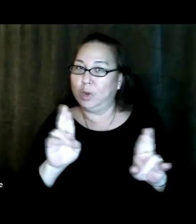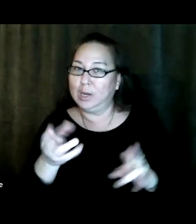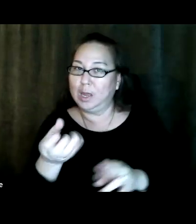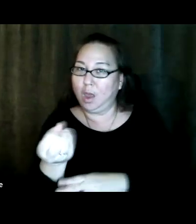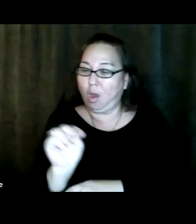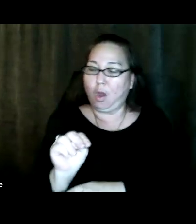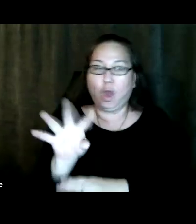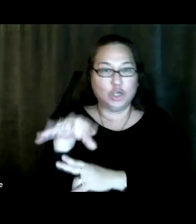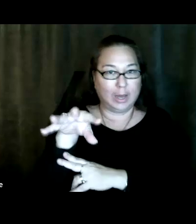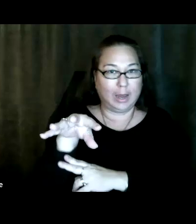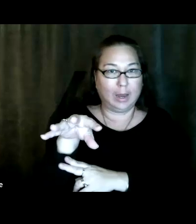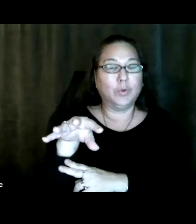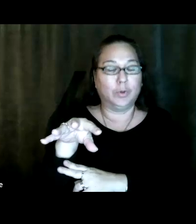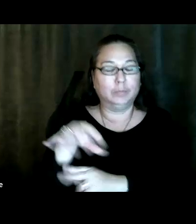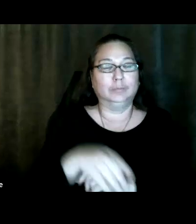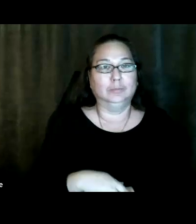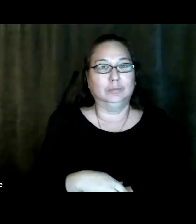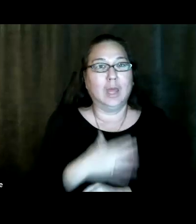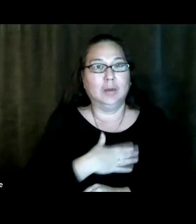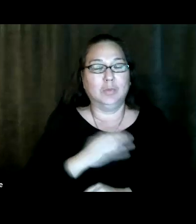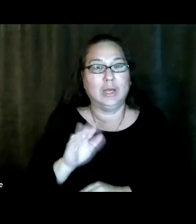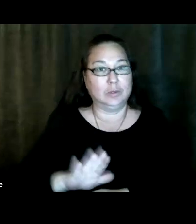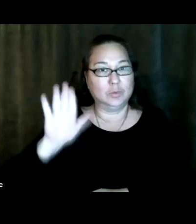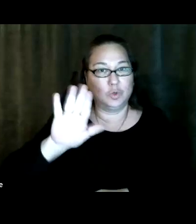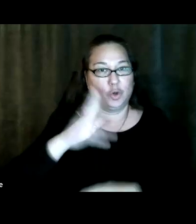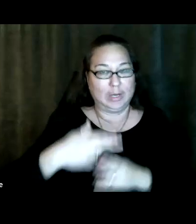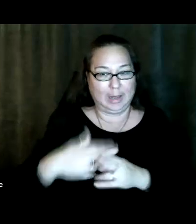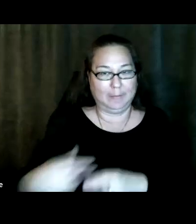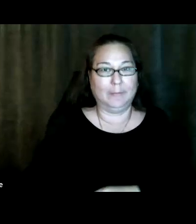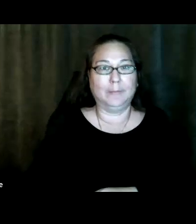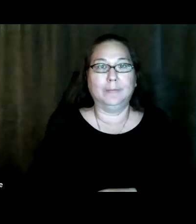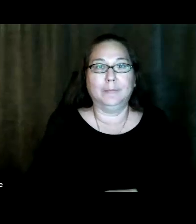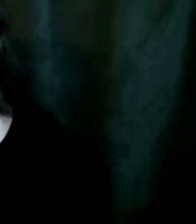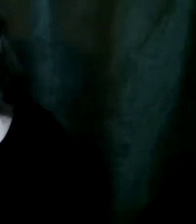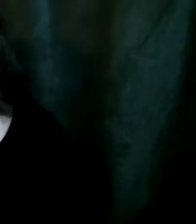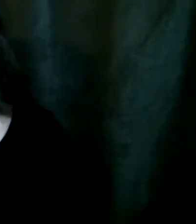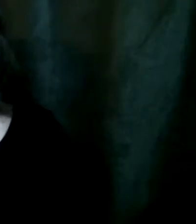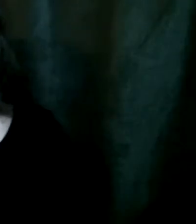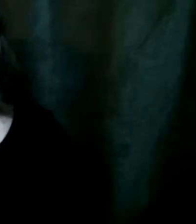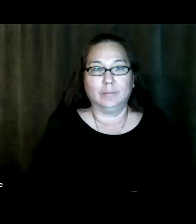Raise your virtual hand when I call your name. Our first speaker is Councillor Worrell.